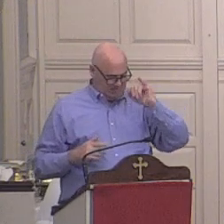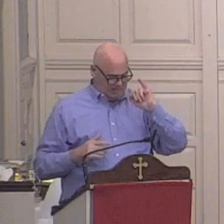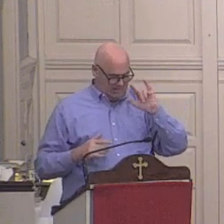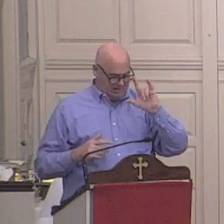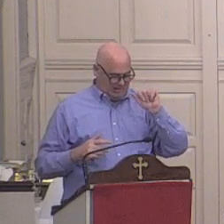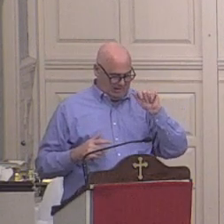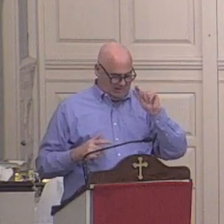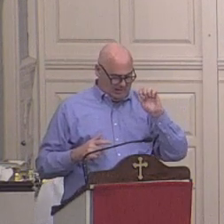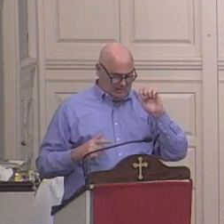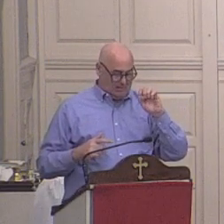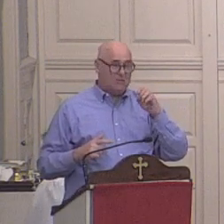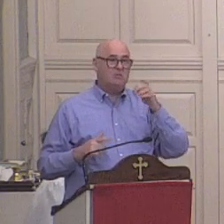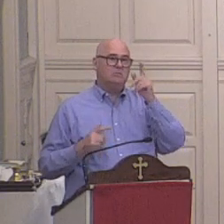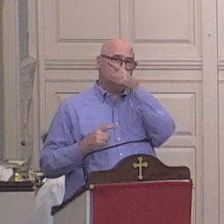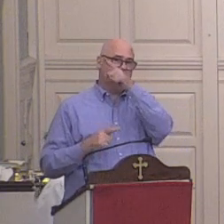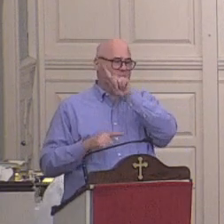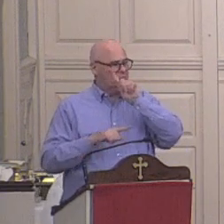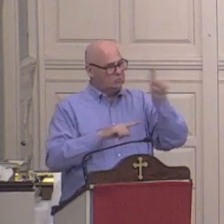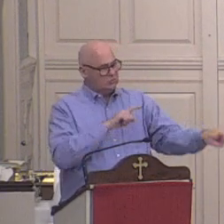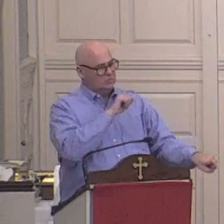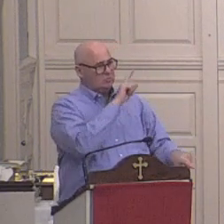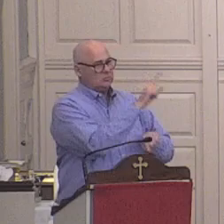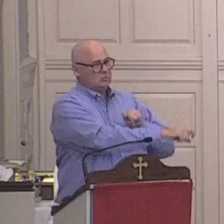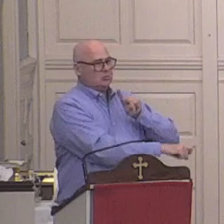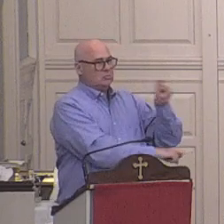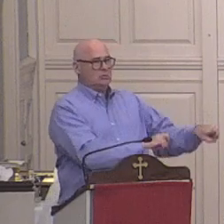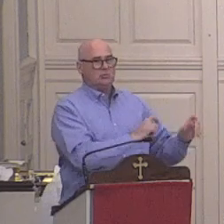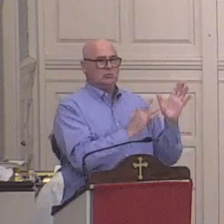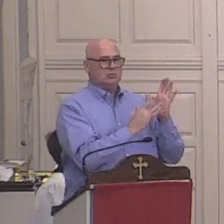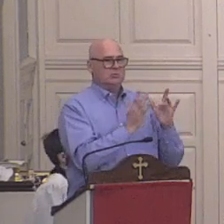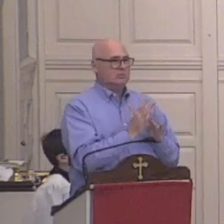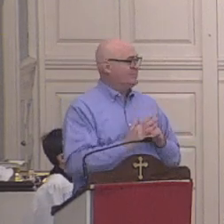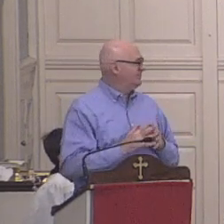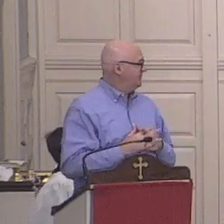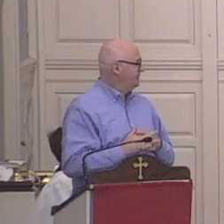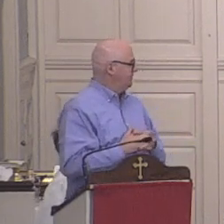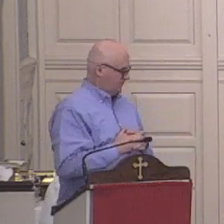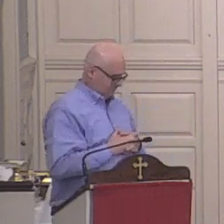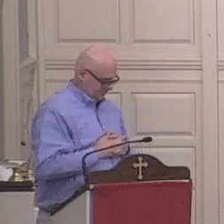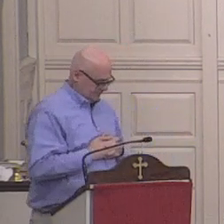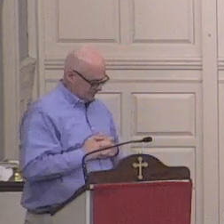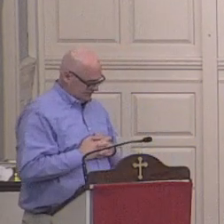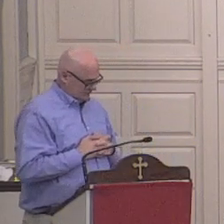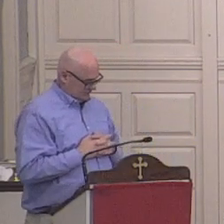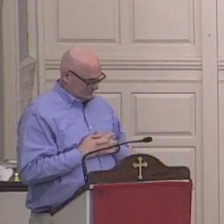and handed him over to Pilate. Pilate questioned him,